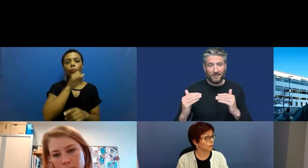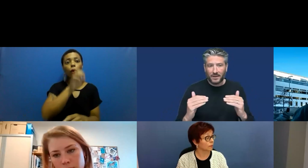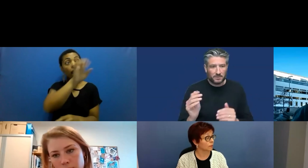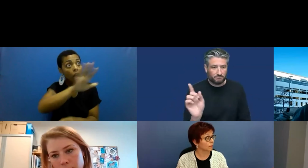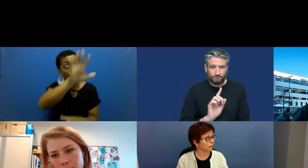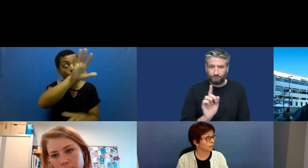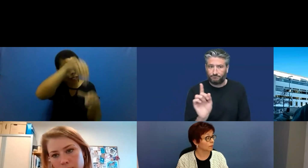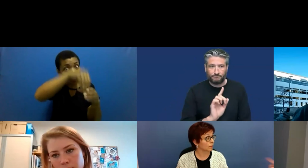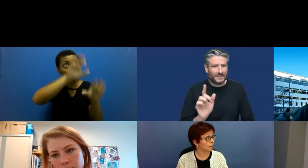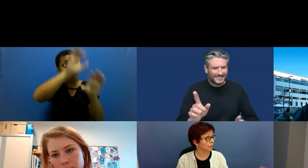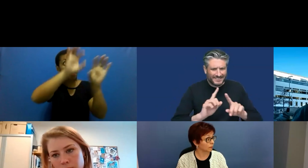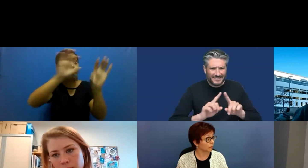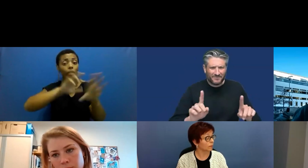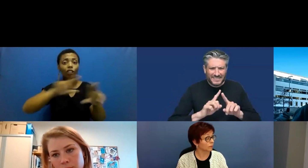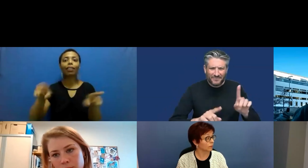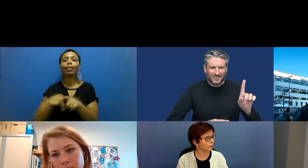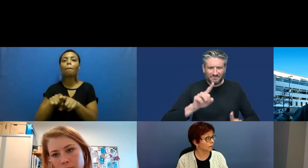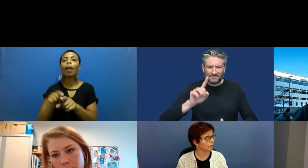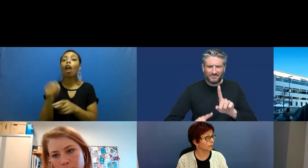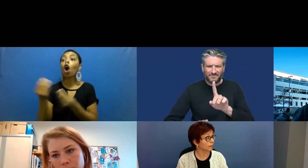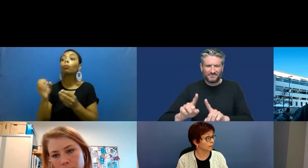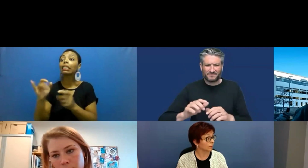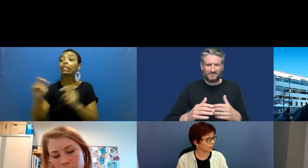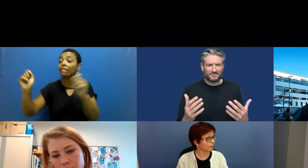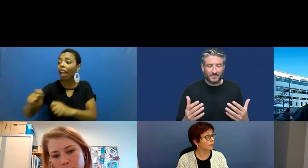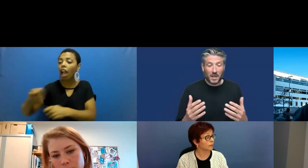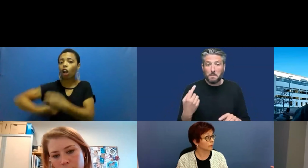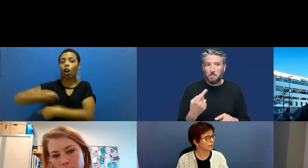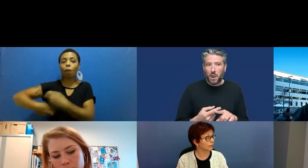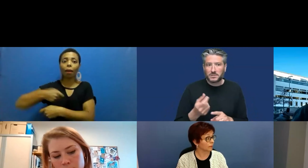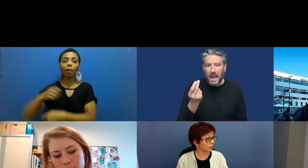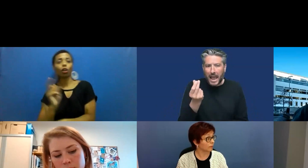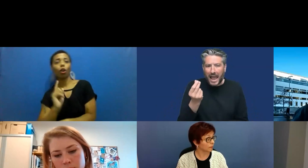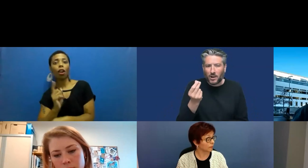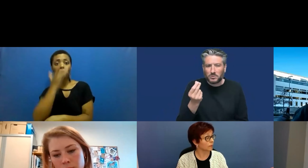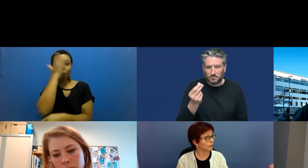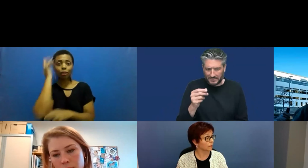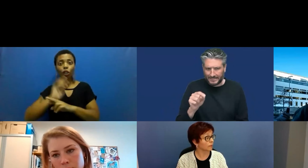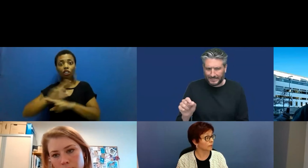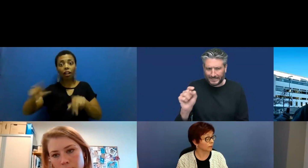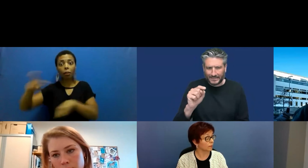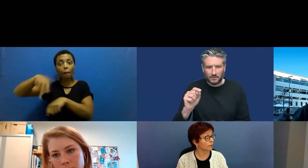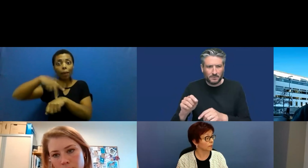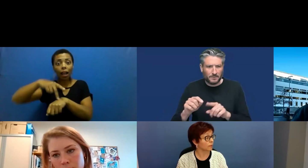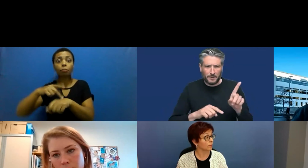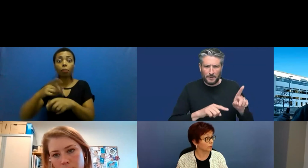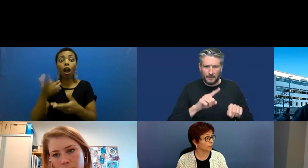different economic viabilities for people in different countries to receive different forms of assistive technologies.